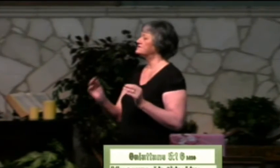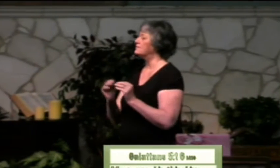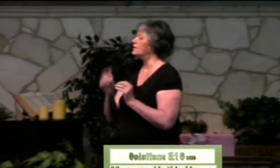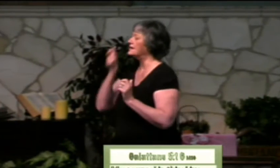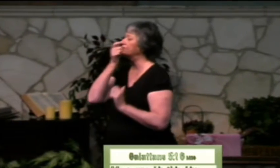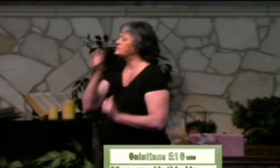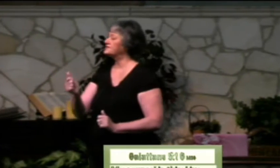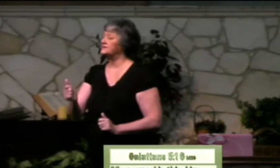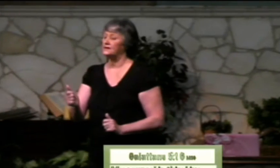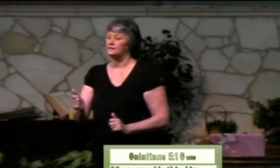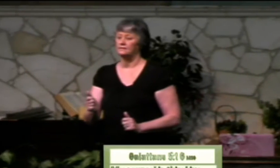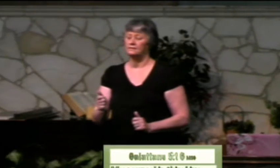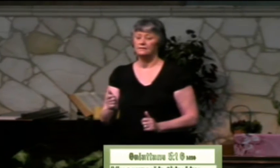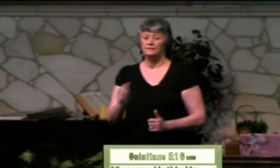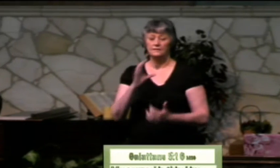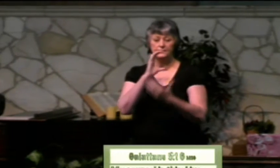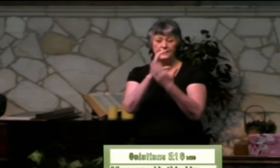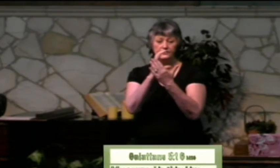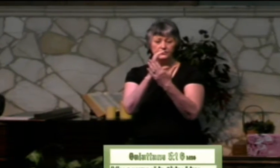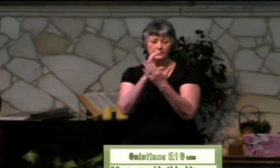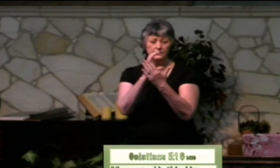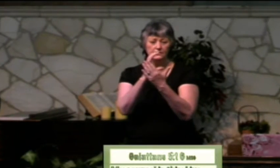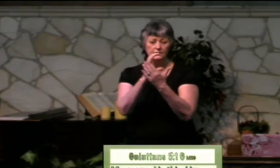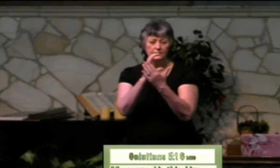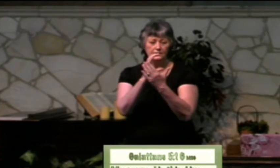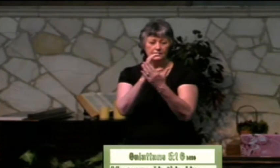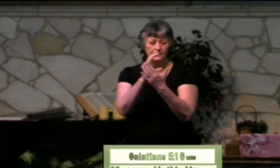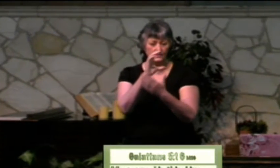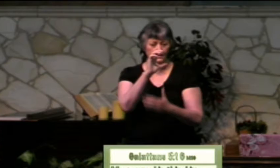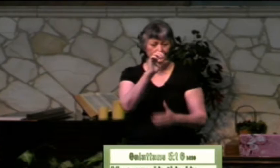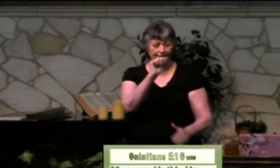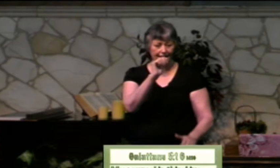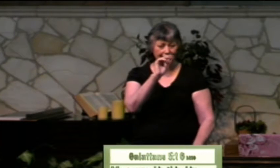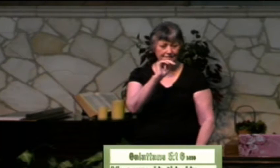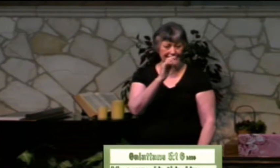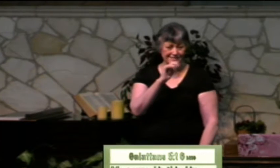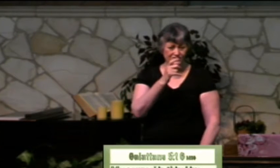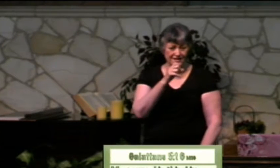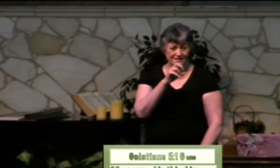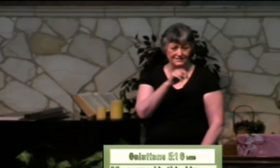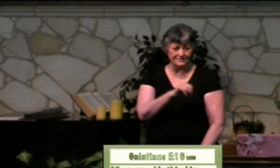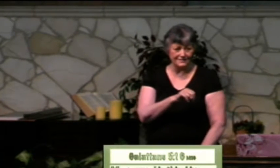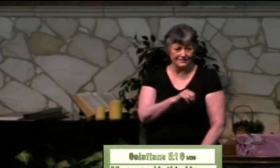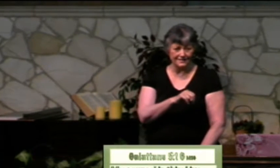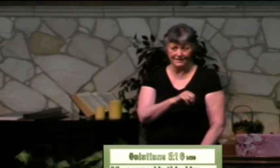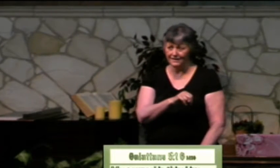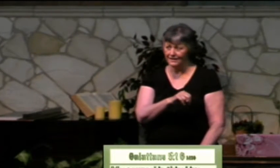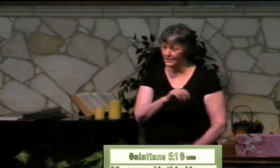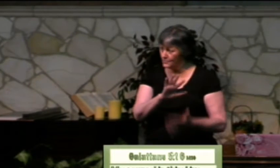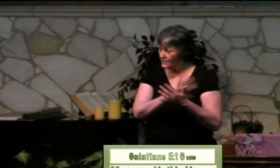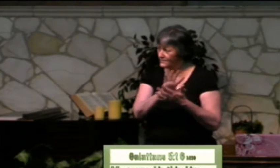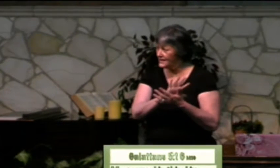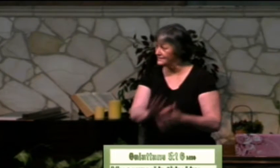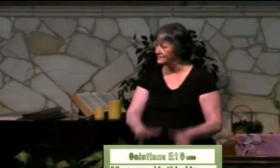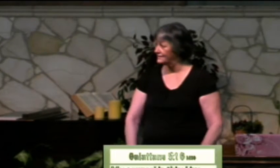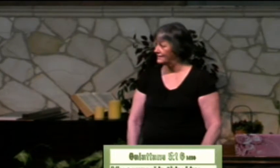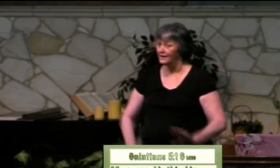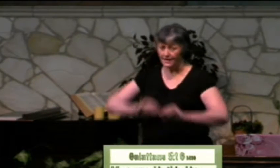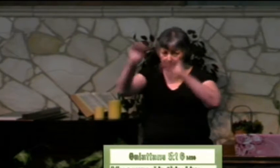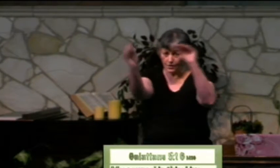more interesting, a picture or an animation? The movie. It